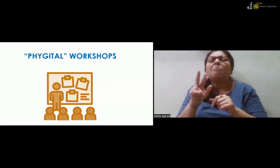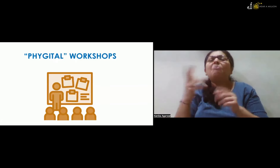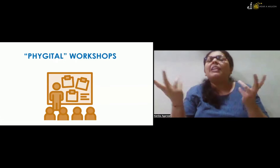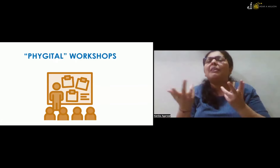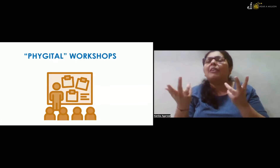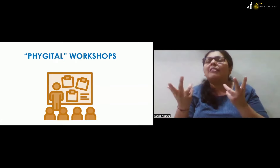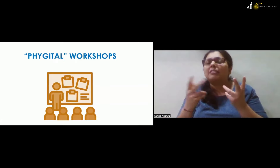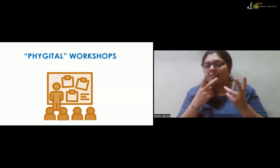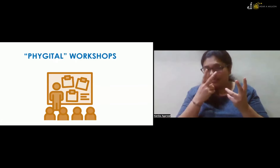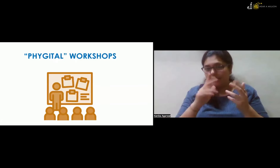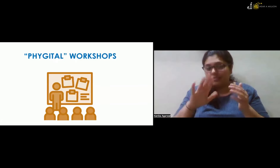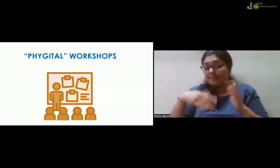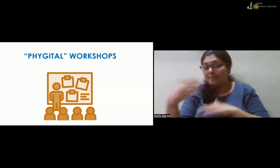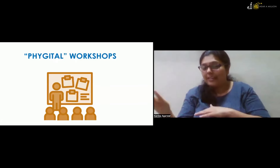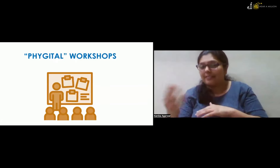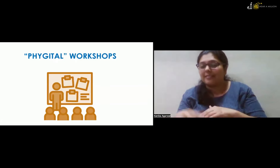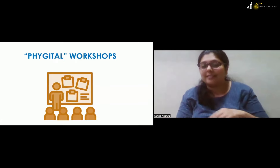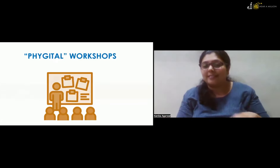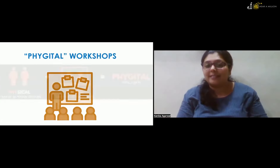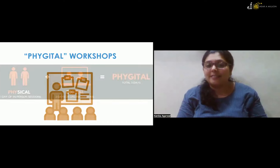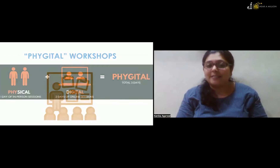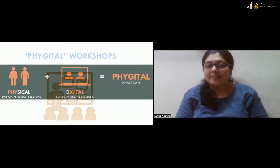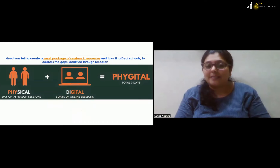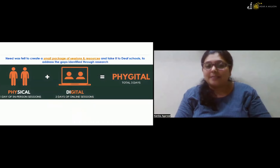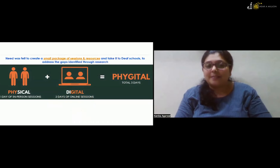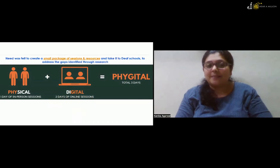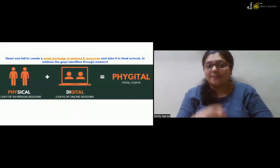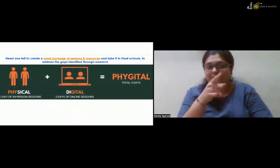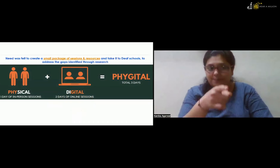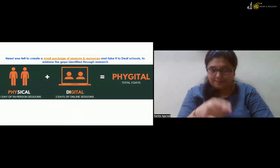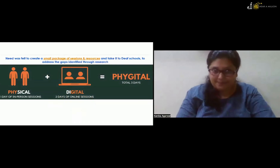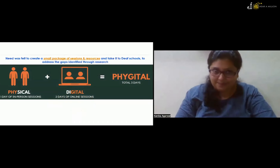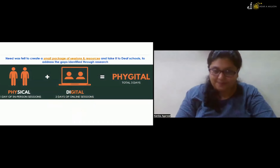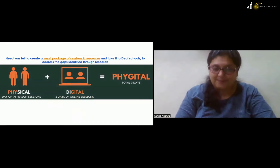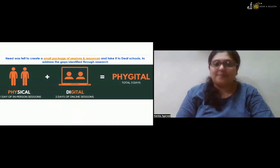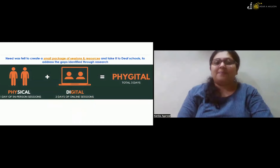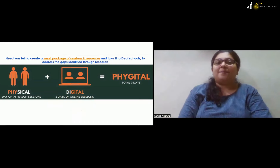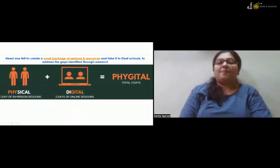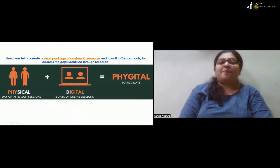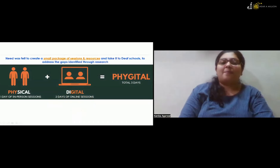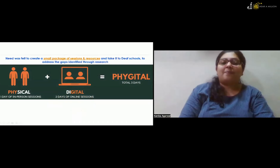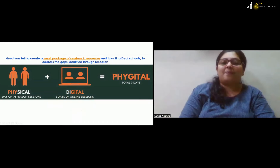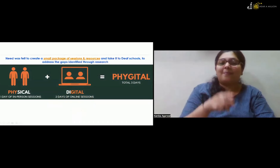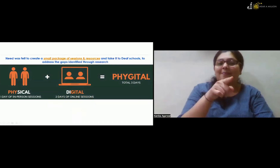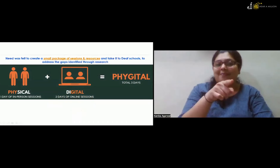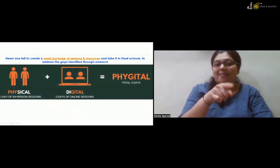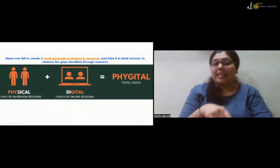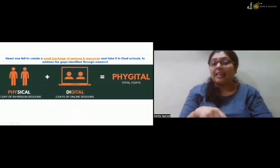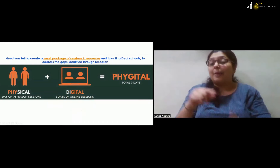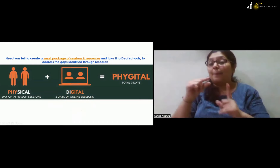What does this word mean? Maybe it's a new term for all of you. Let's see what it means.